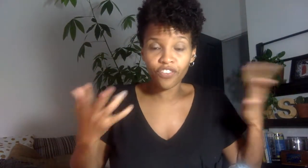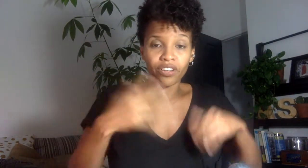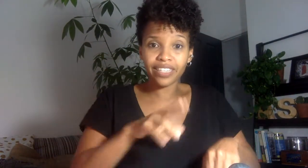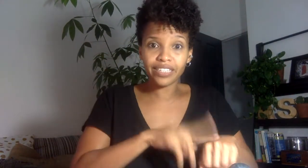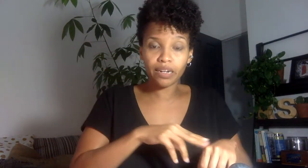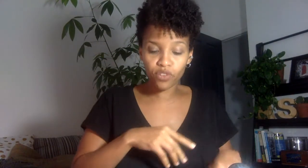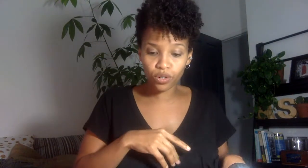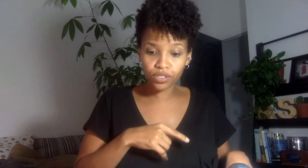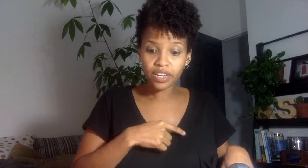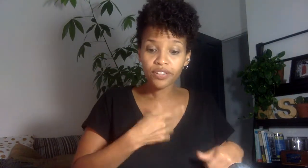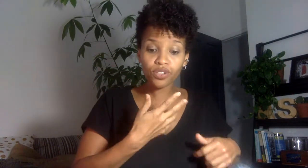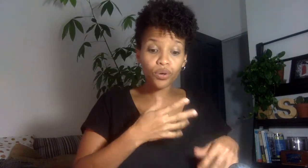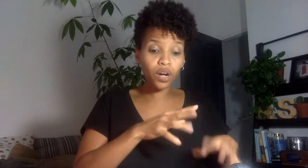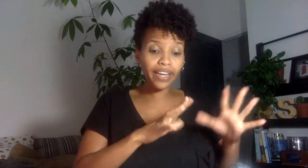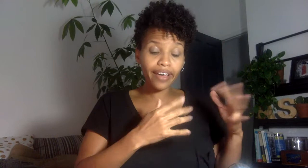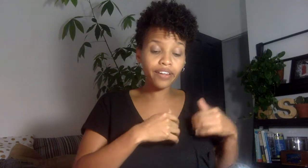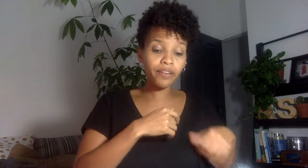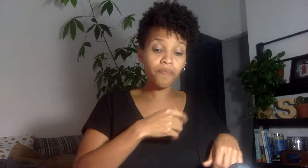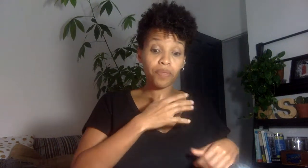like the sign of course. So again,